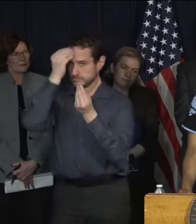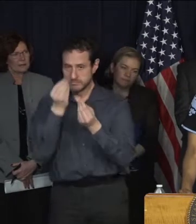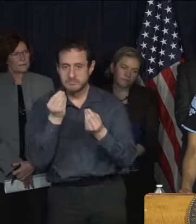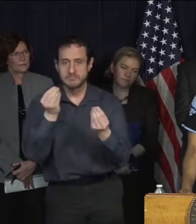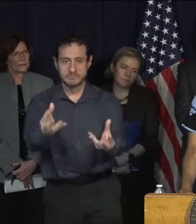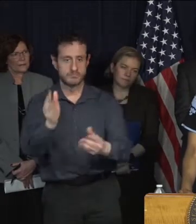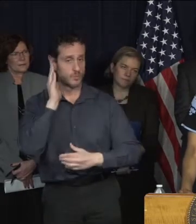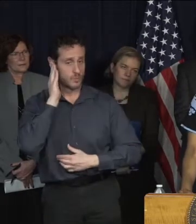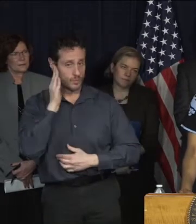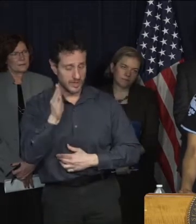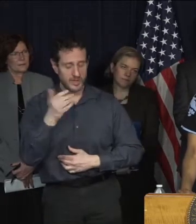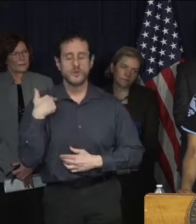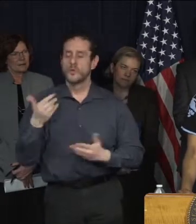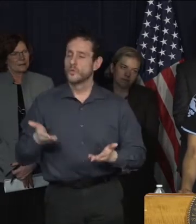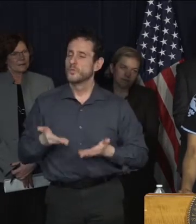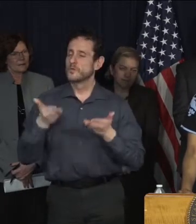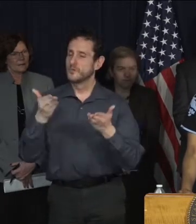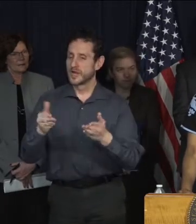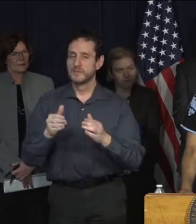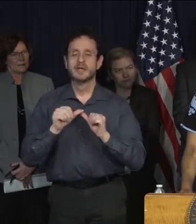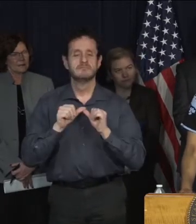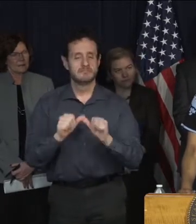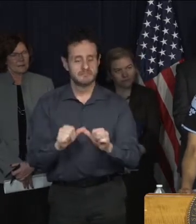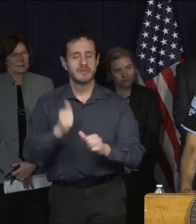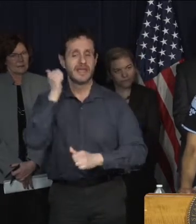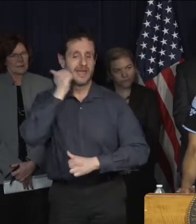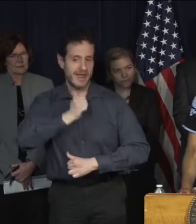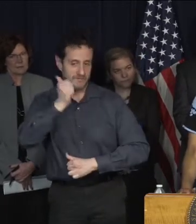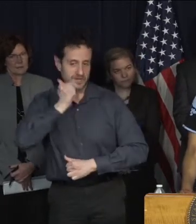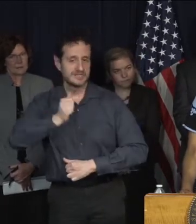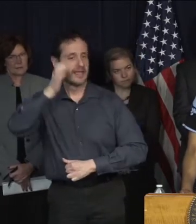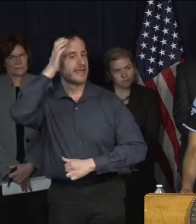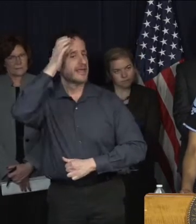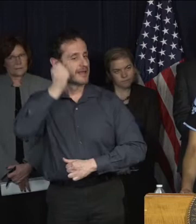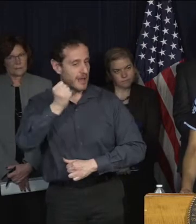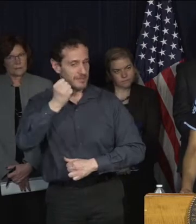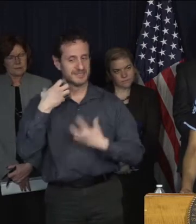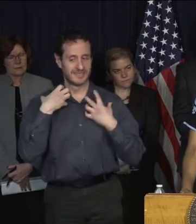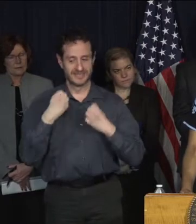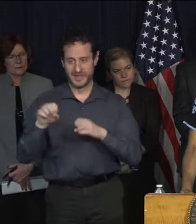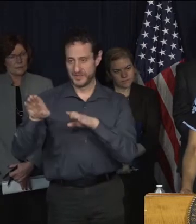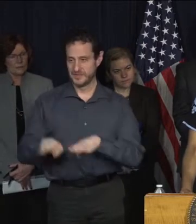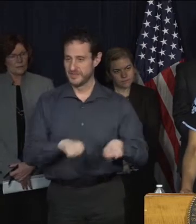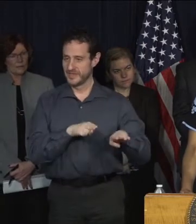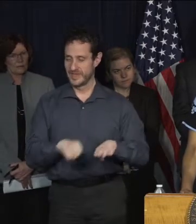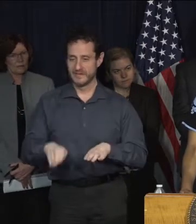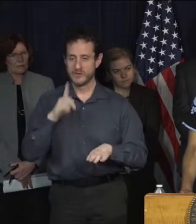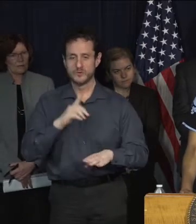the continued practice of everyday common sense health actions